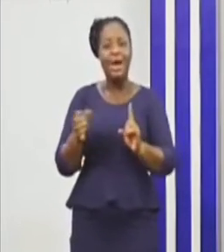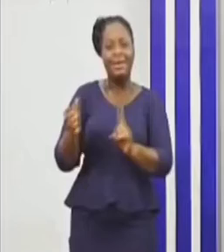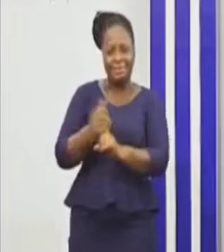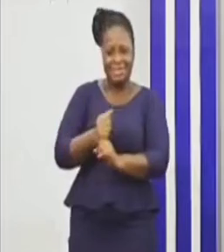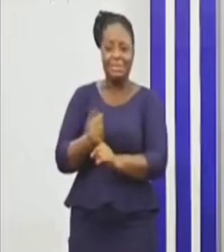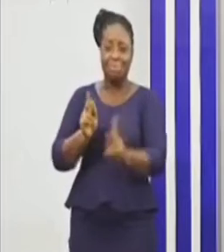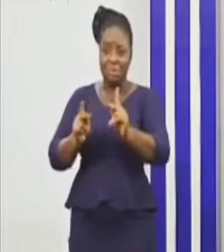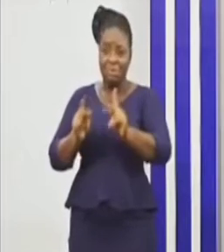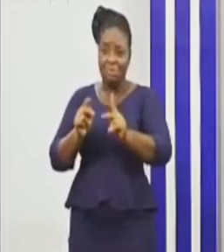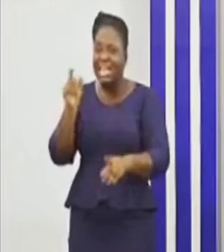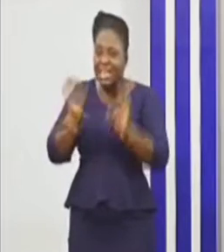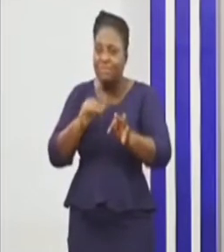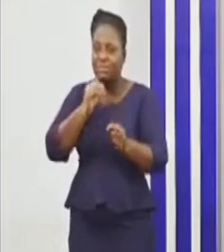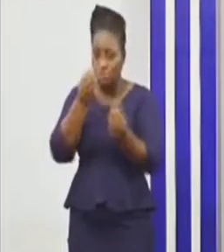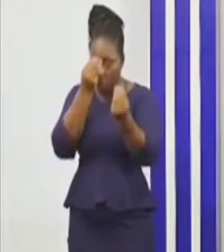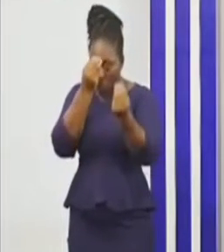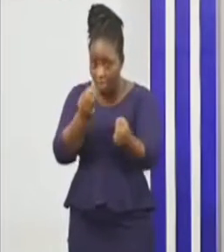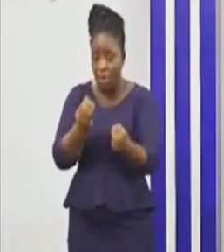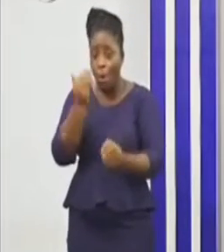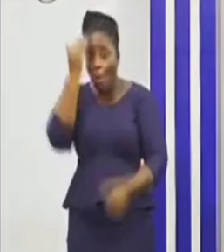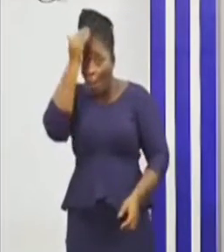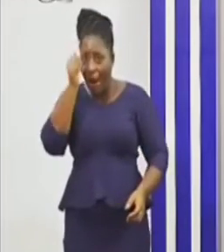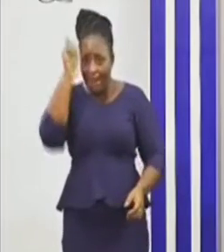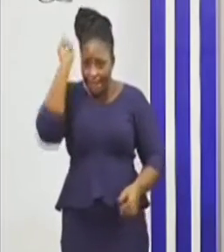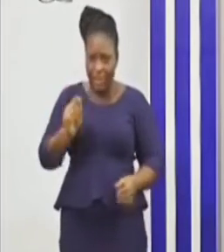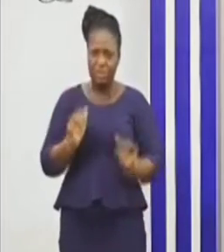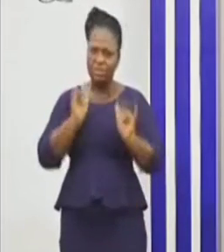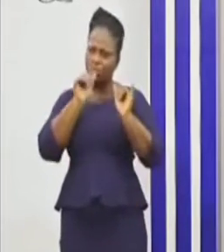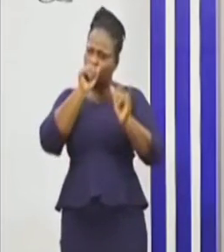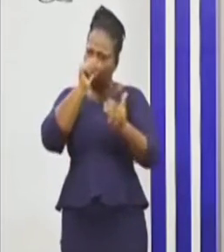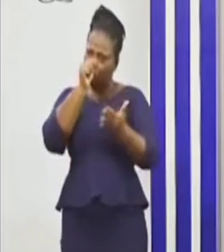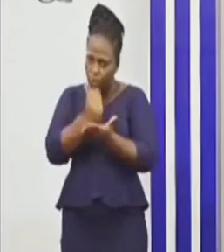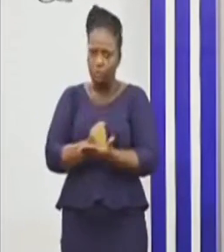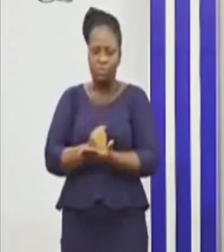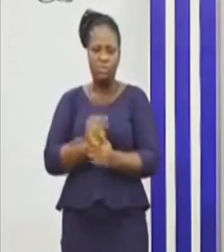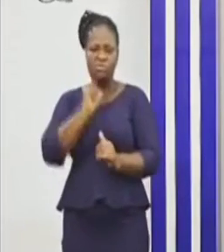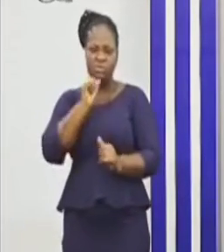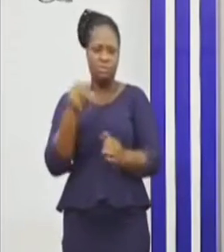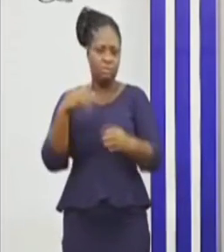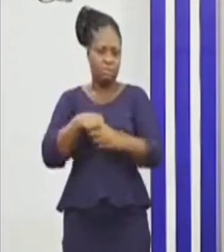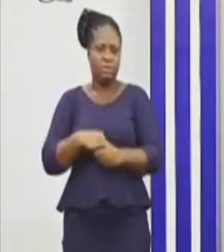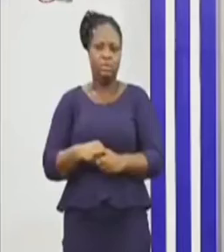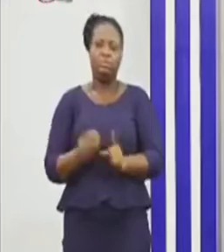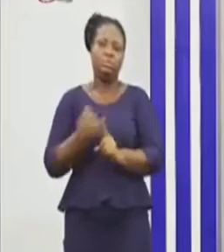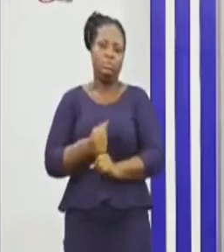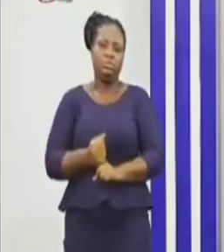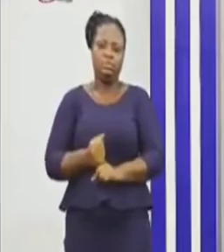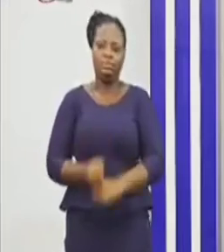persons who are being recalcitrant and why you should ensure you don't get into that bucket. ACP, please join us.